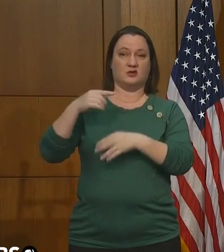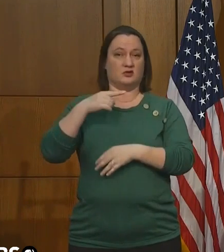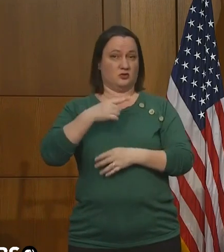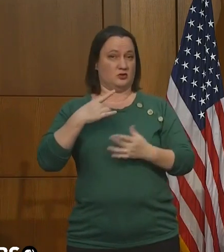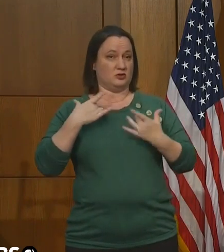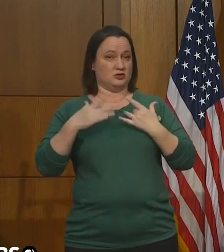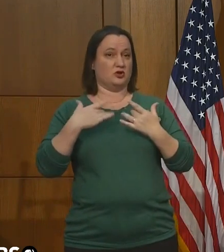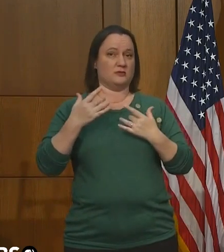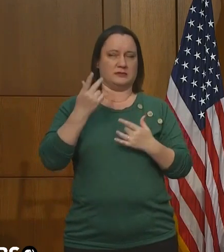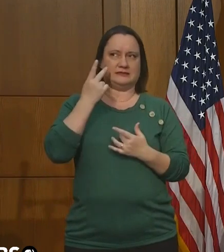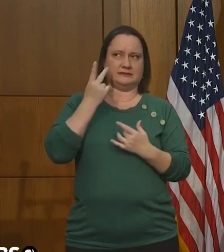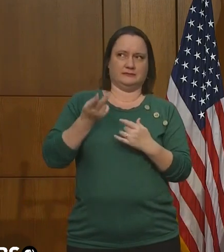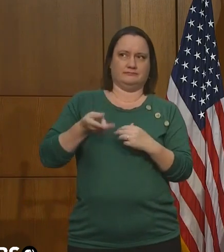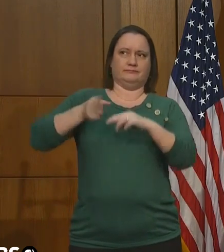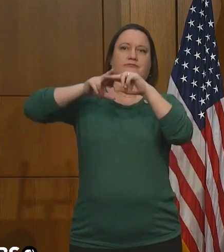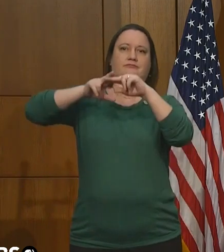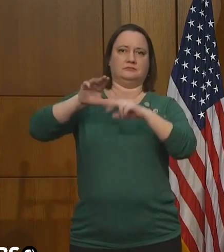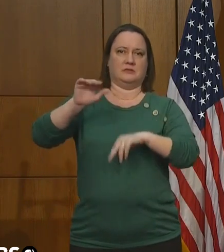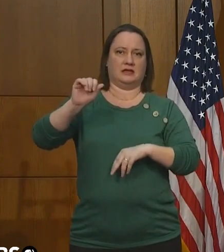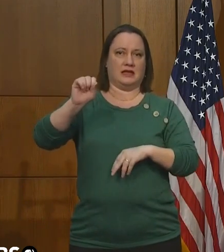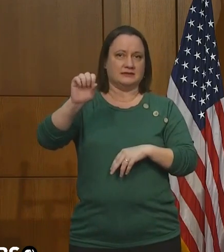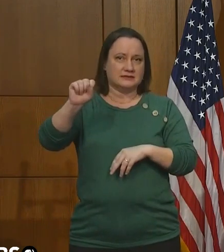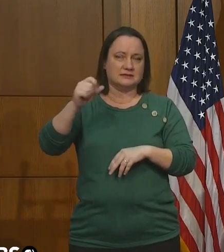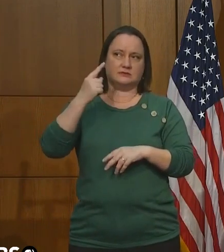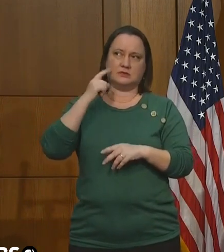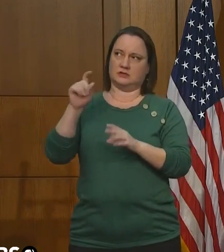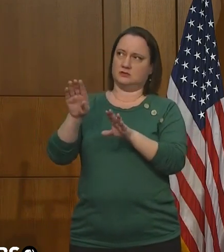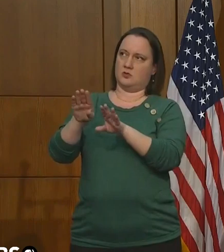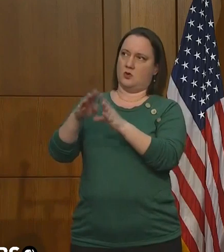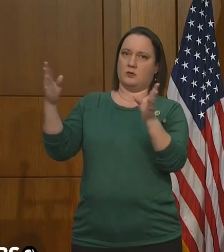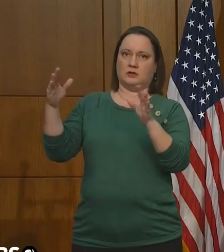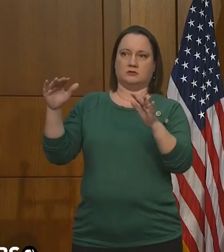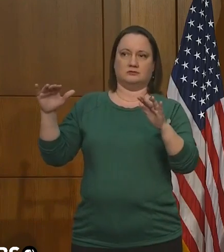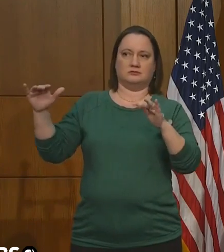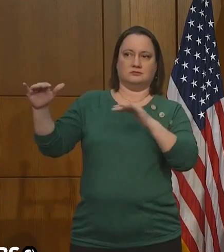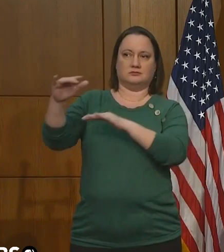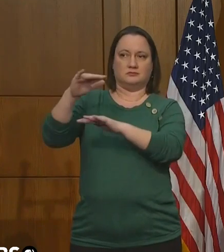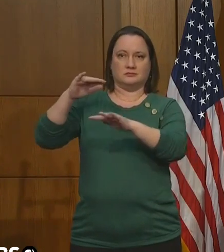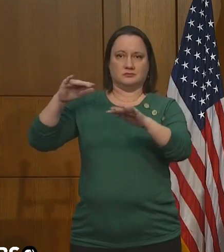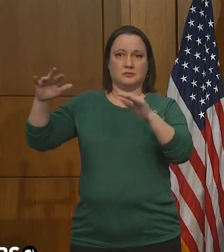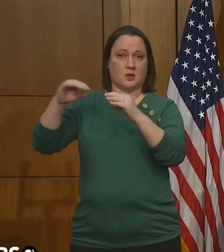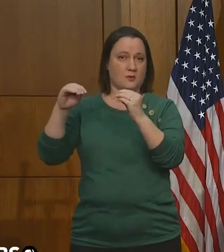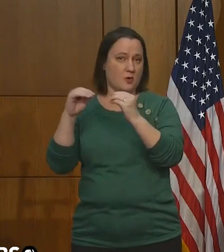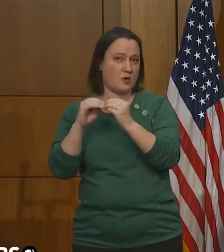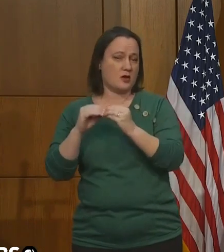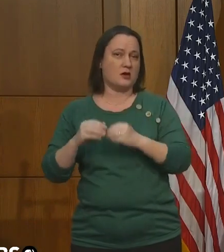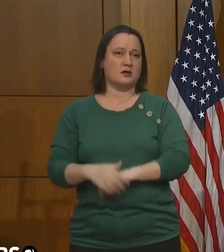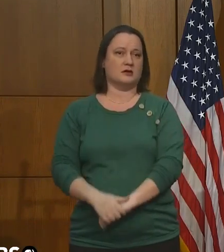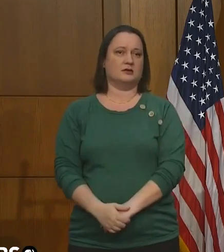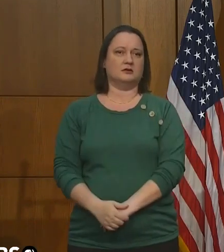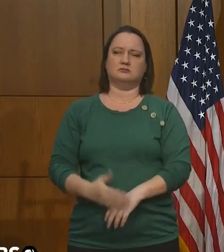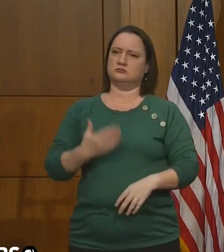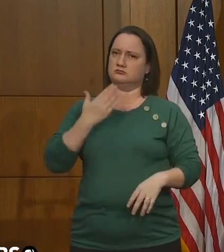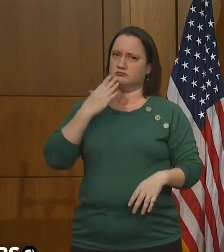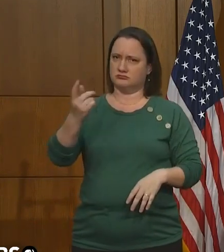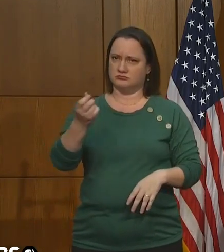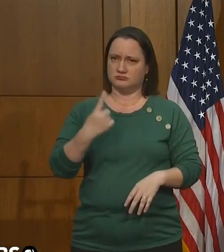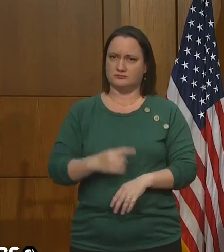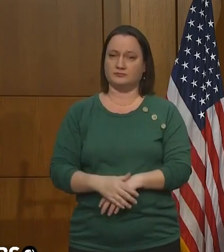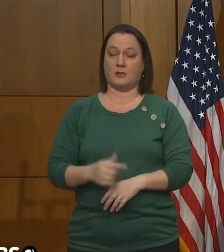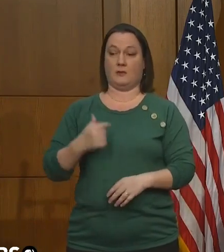a spike in activity because all the areas are reopening and moving to phase one? That's a great question. And the question is, do I